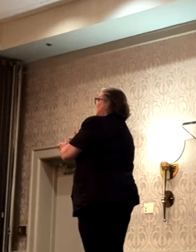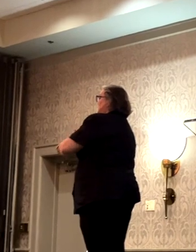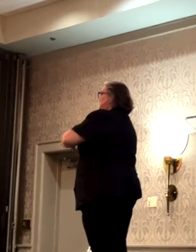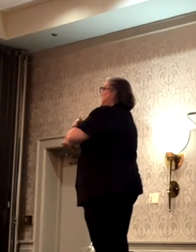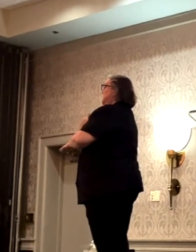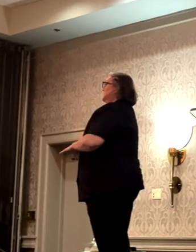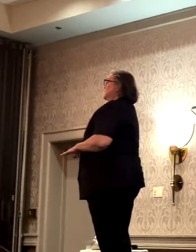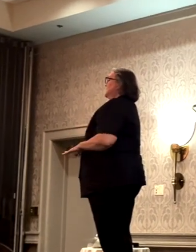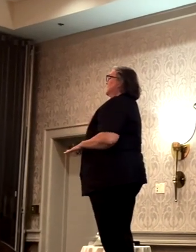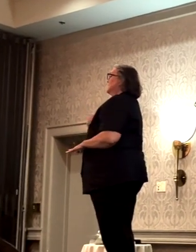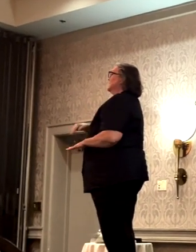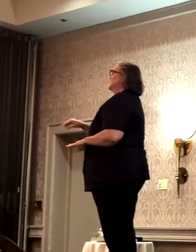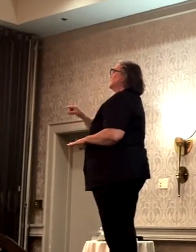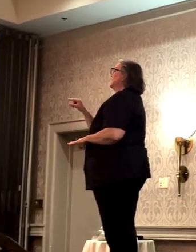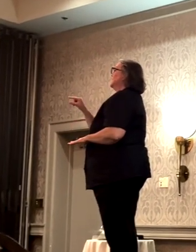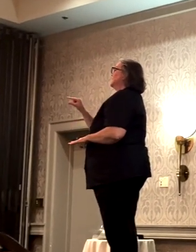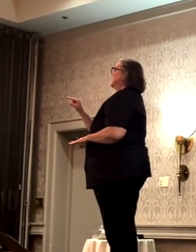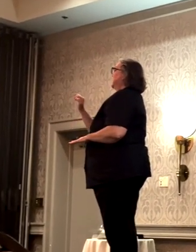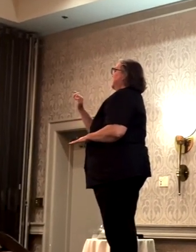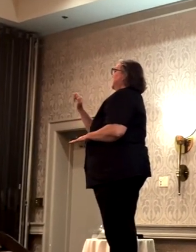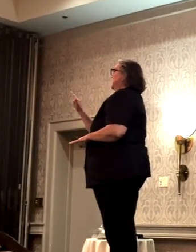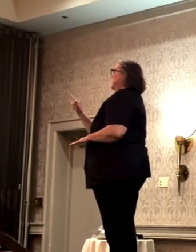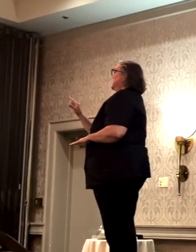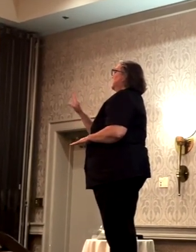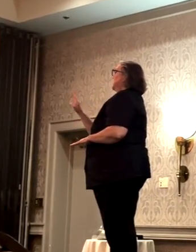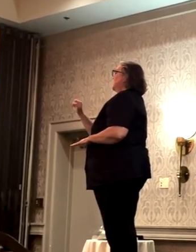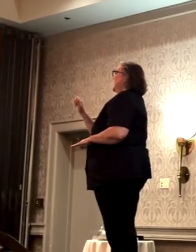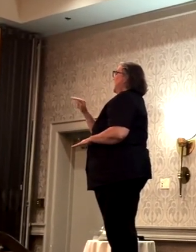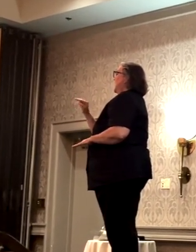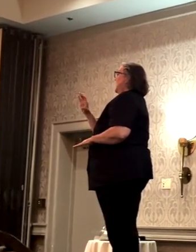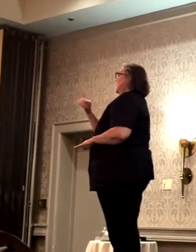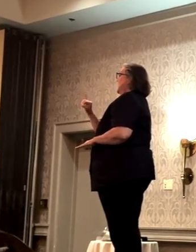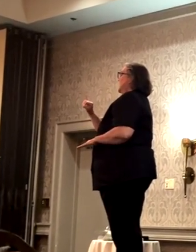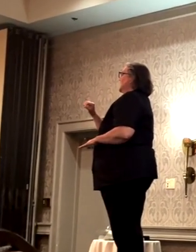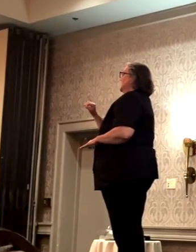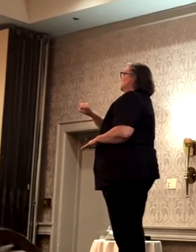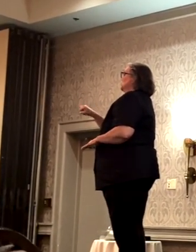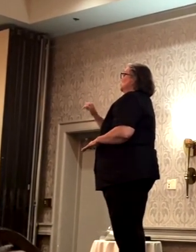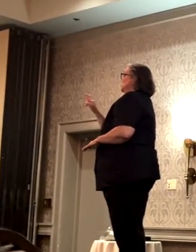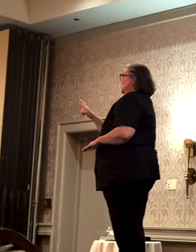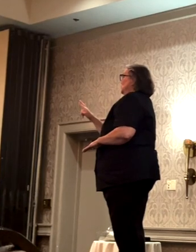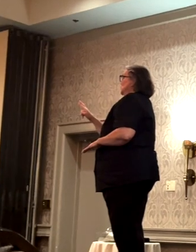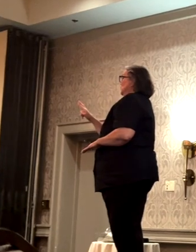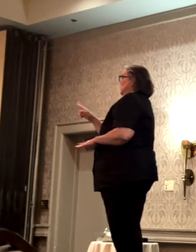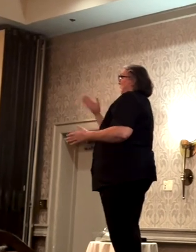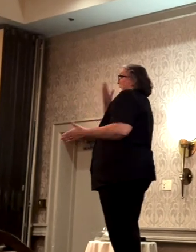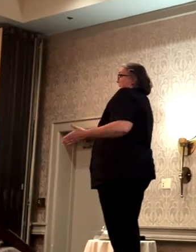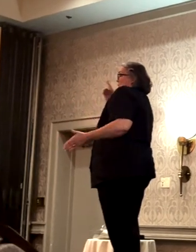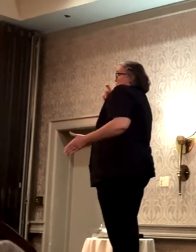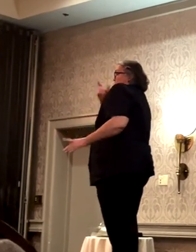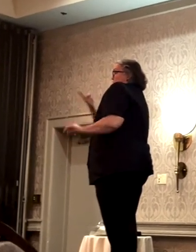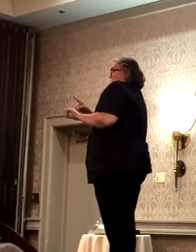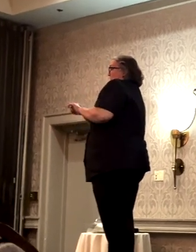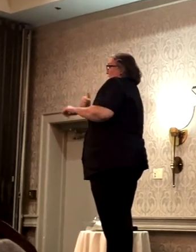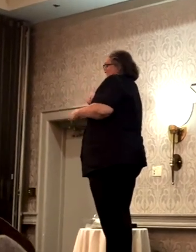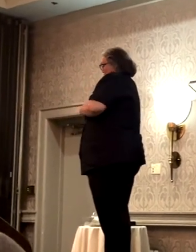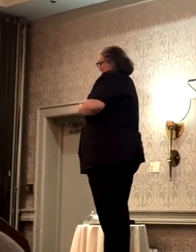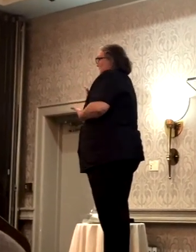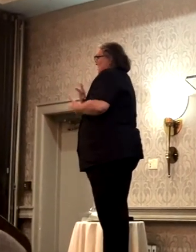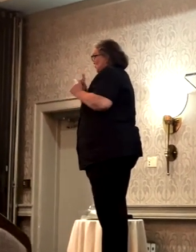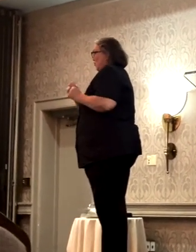Bianchi Jr. I was used to having women, I'll be honest with you, but I thought I'd give the fellow a try. And, you